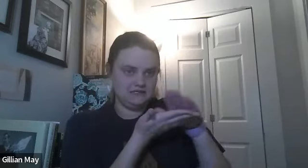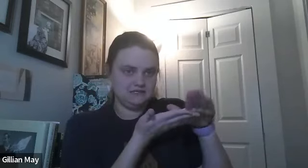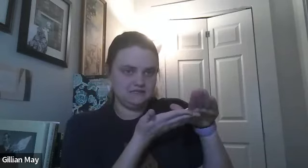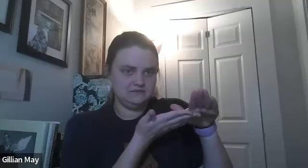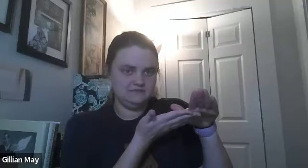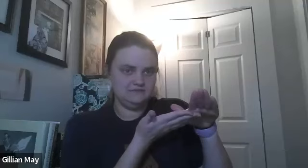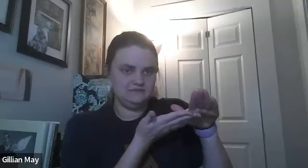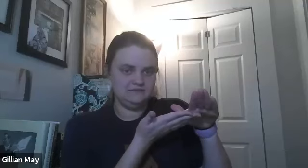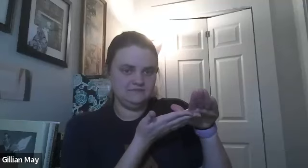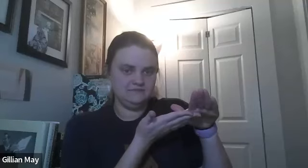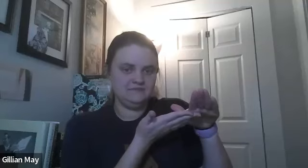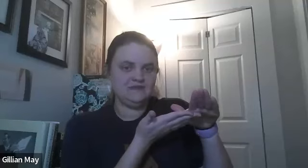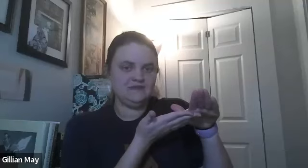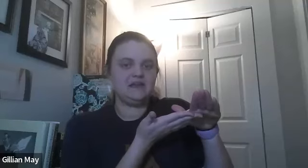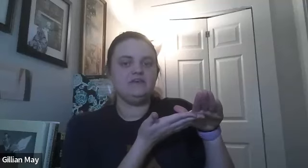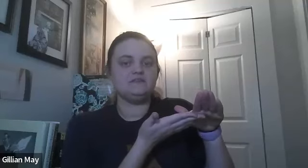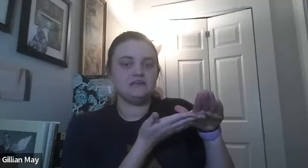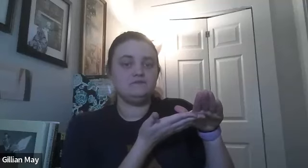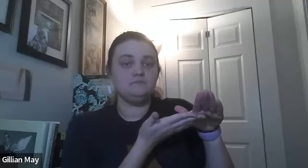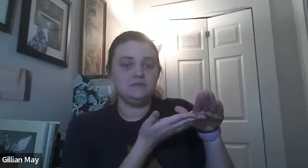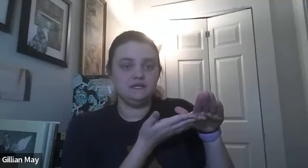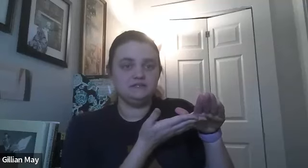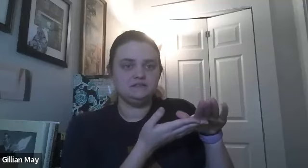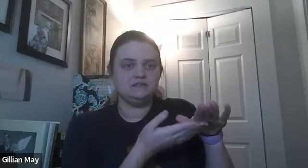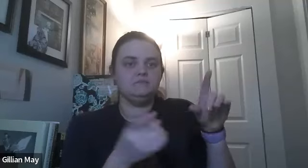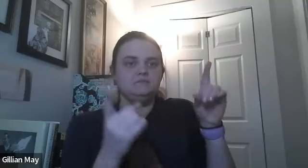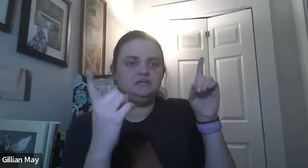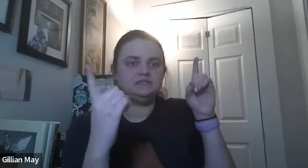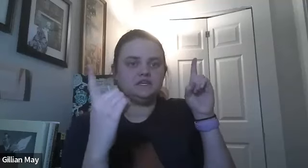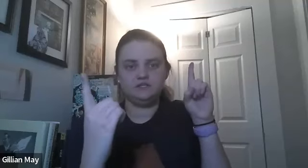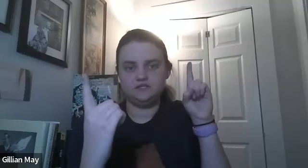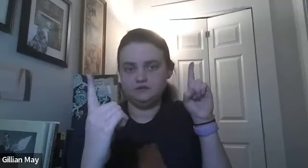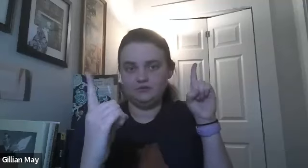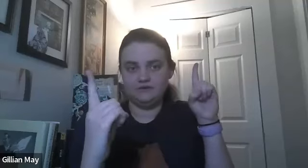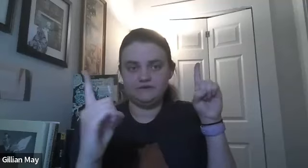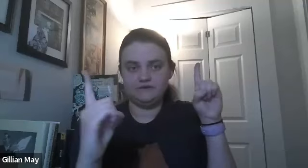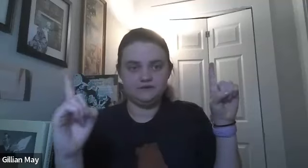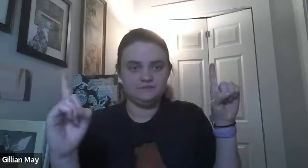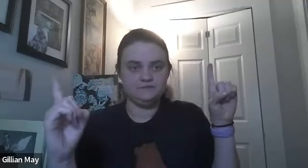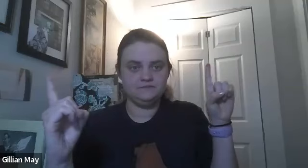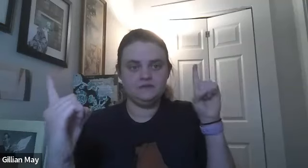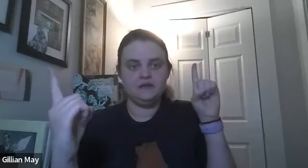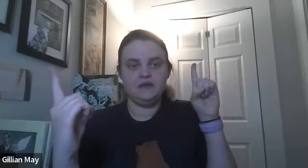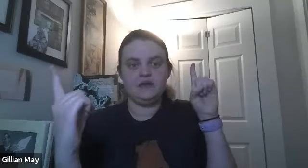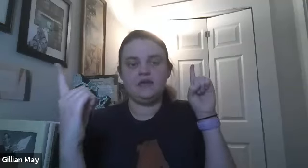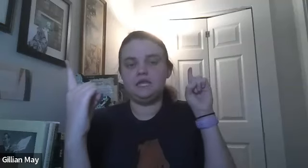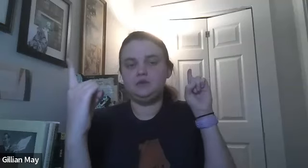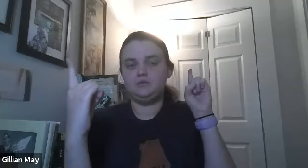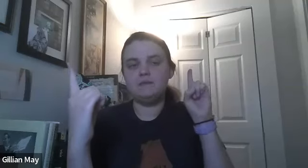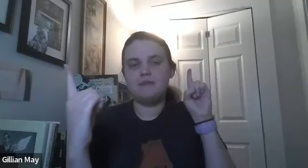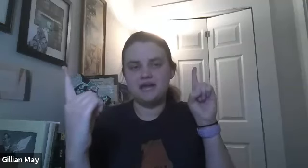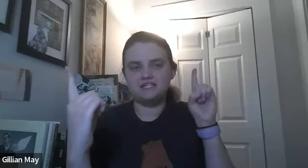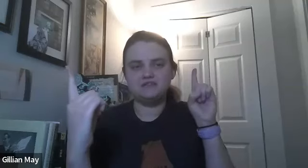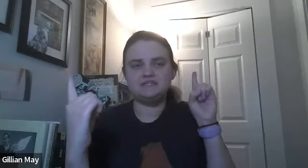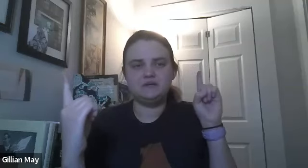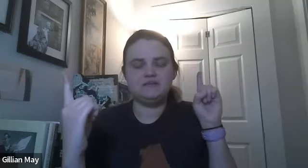nice. And then the sign for meet. Meet is going to be two pointer fingers. And you want to imagine these being